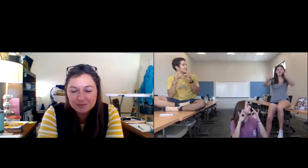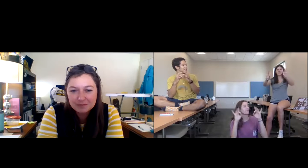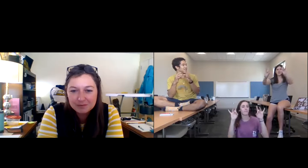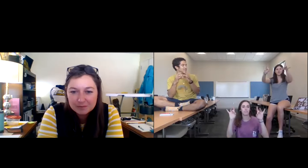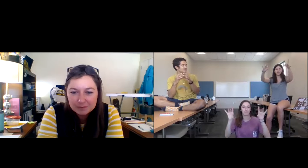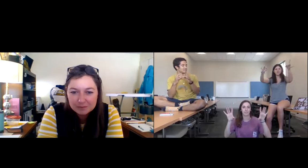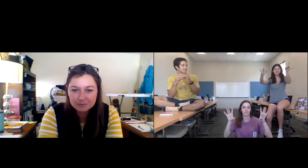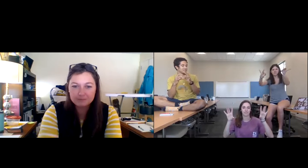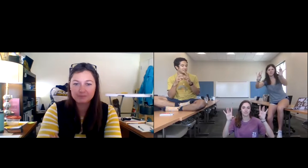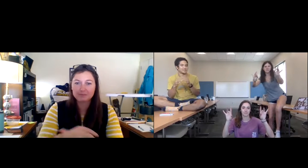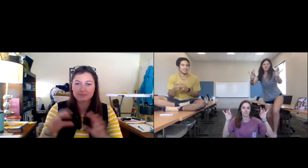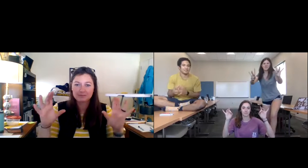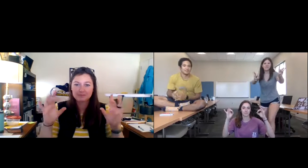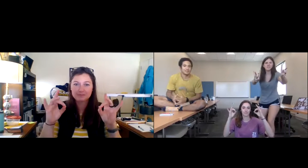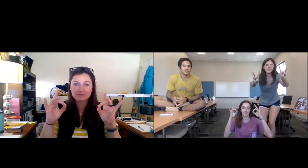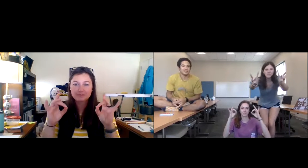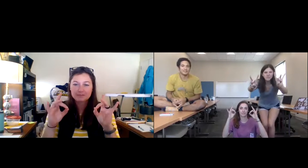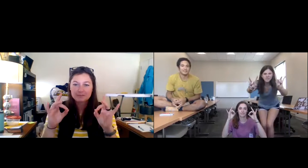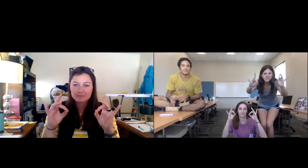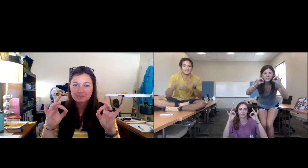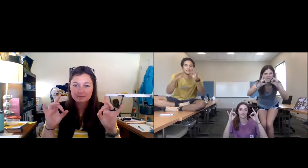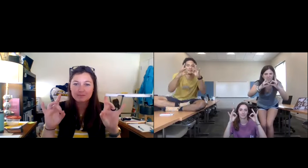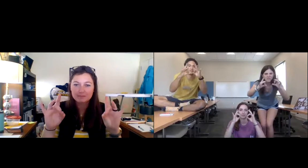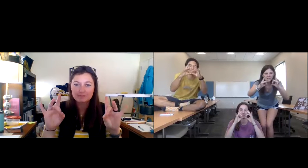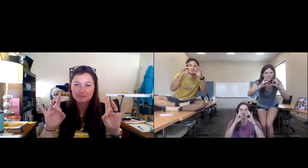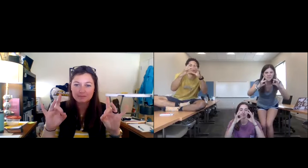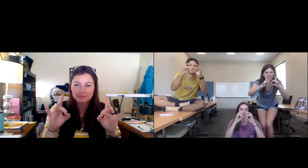your middle fingers, and you kind of flick them together.